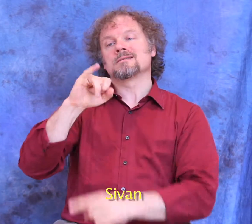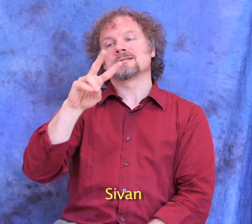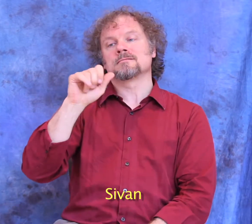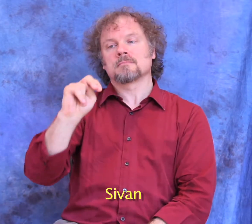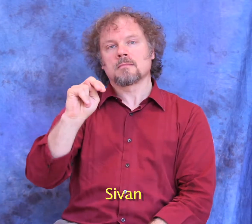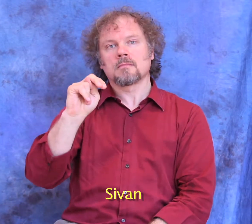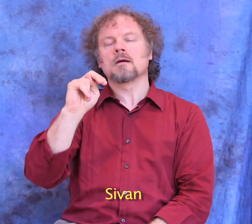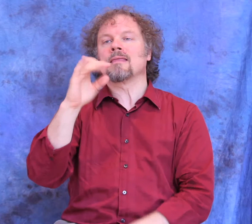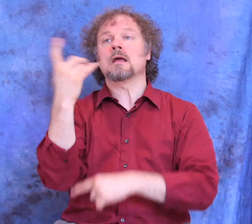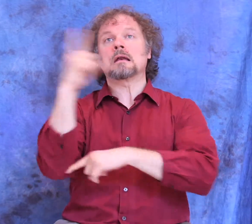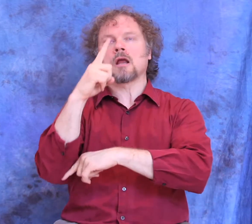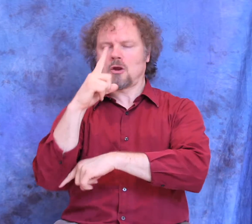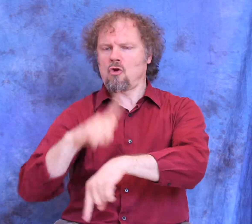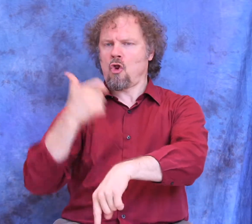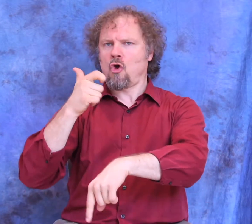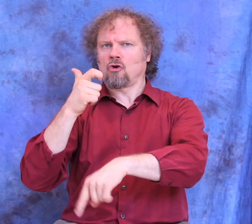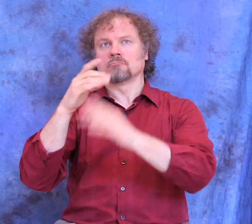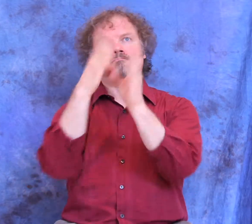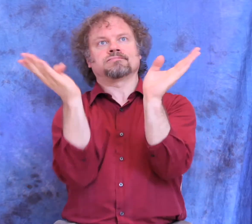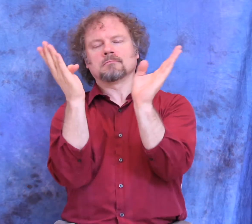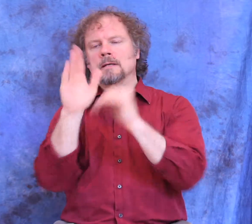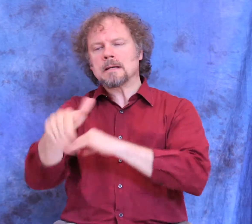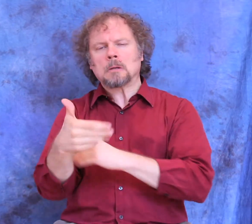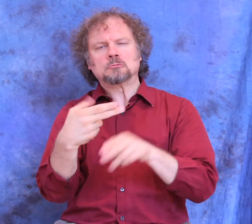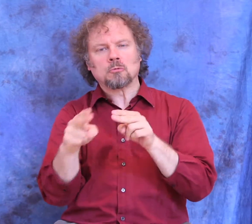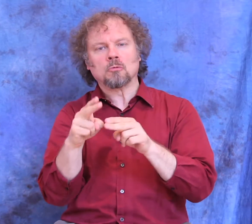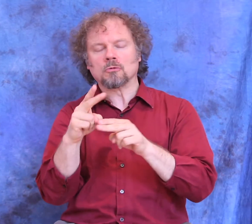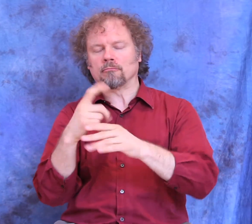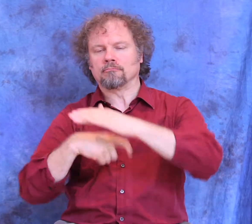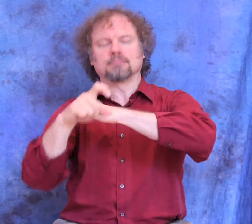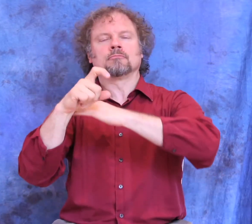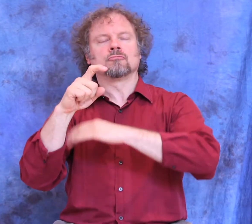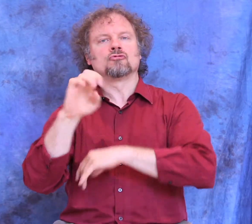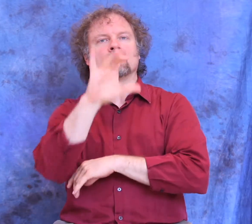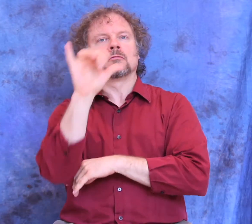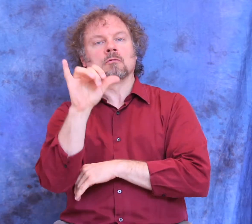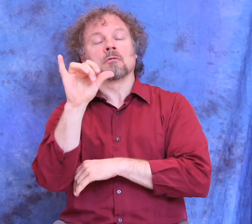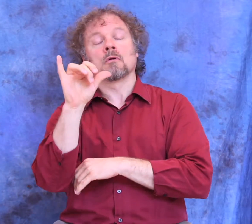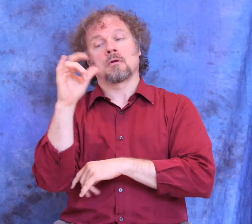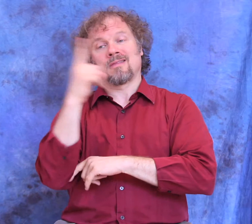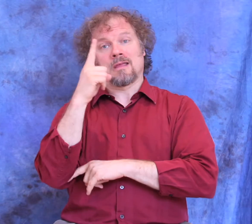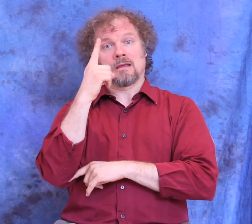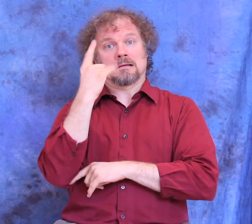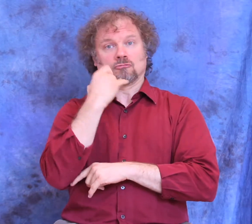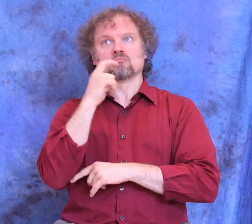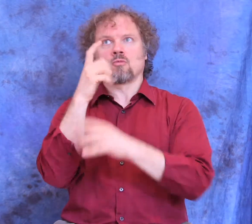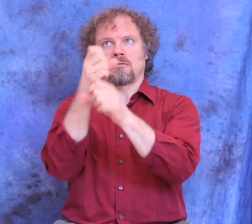considerably longer than the night, and the dawn comes quite early. On the day Israel was to receive the Torah, the people